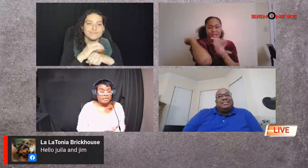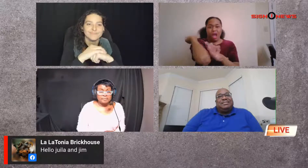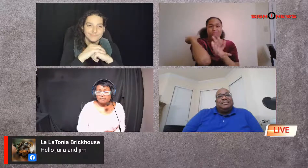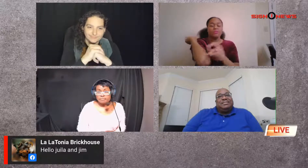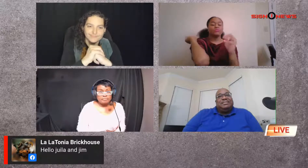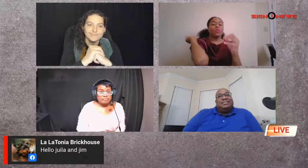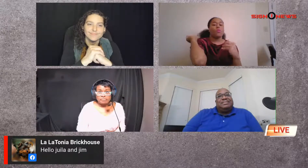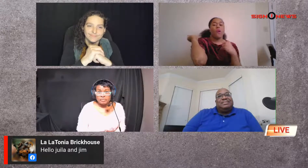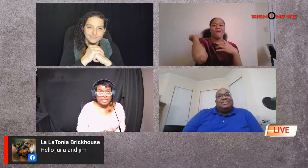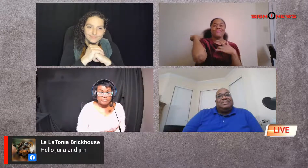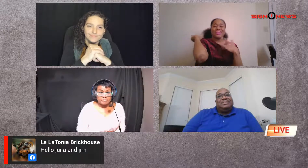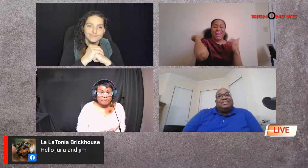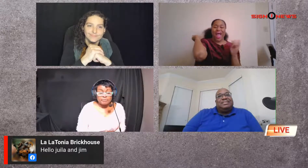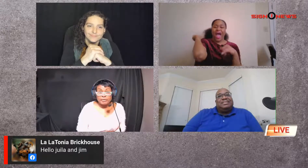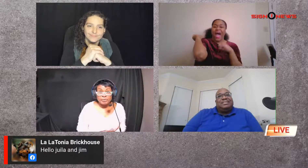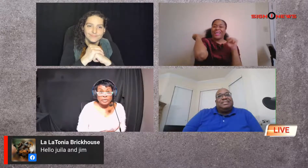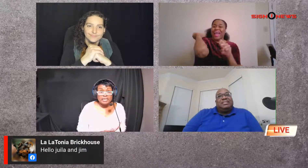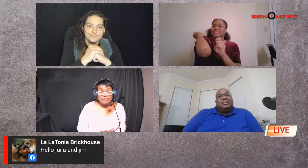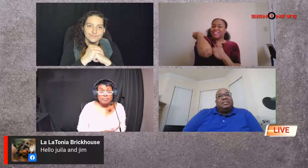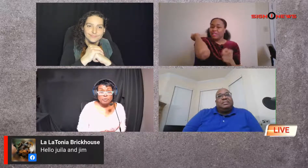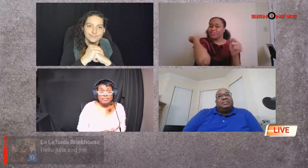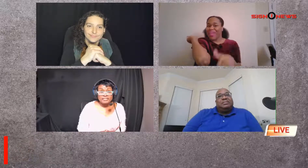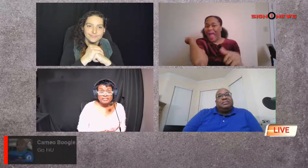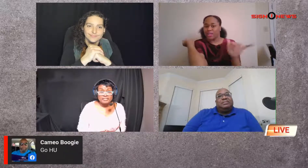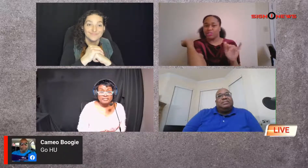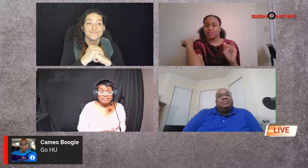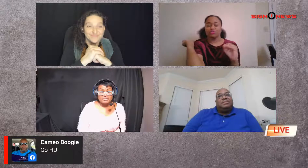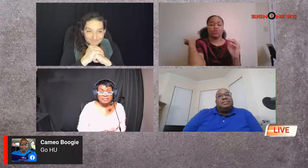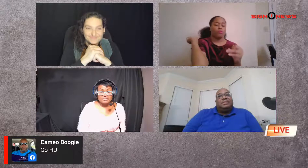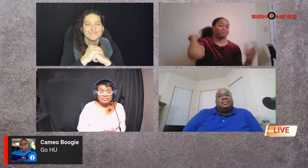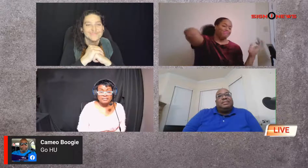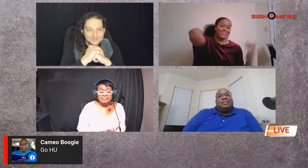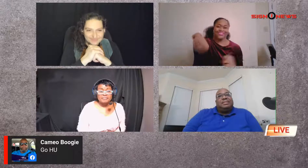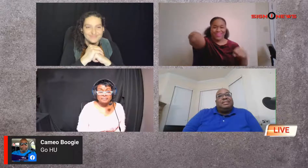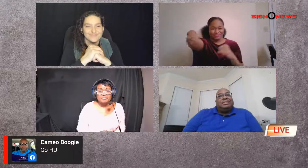there weren't a lot of Black deaf people in movies.